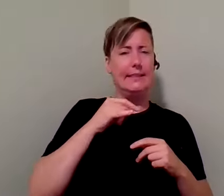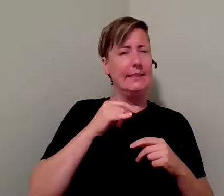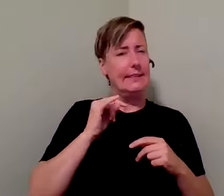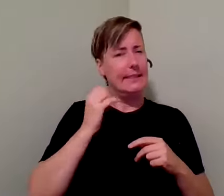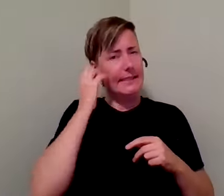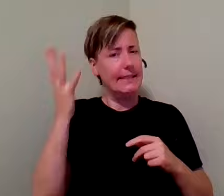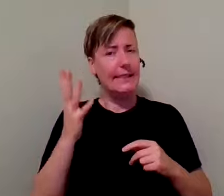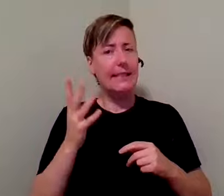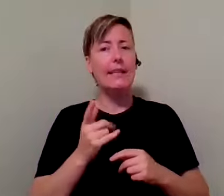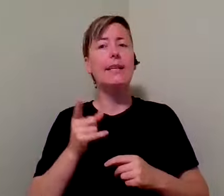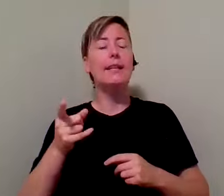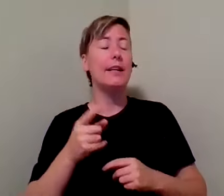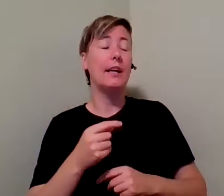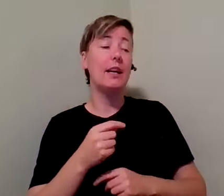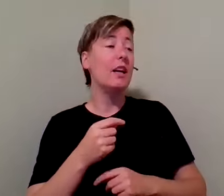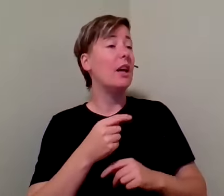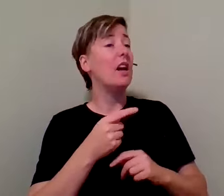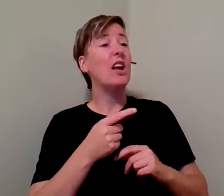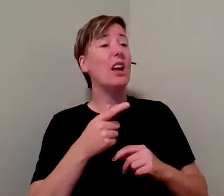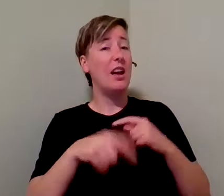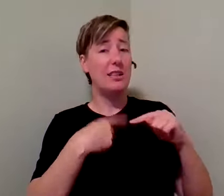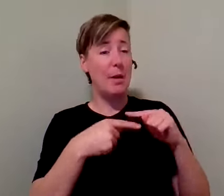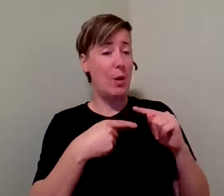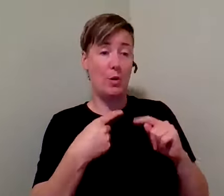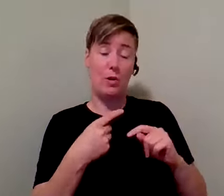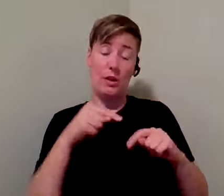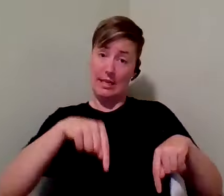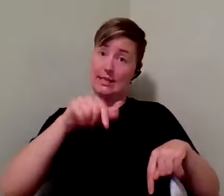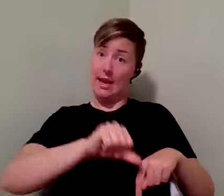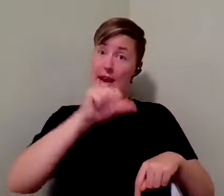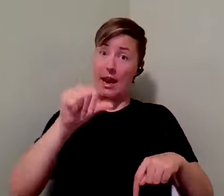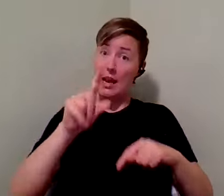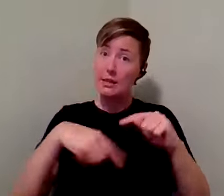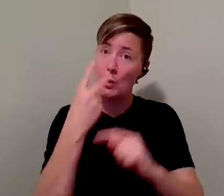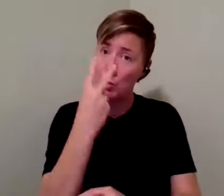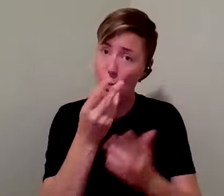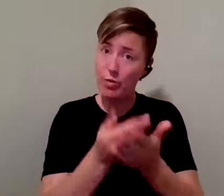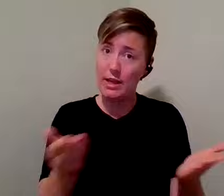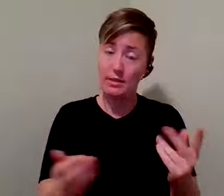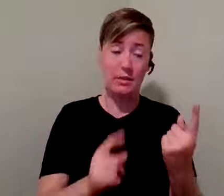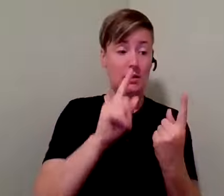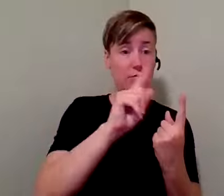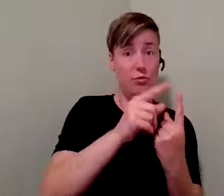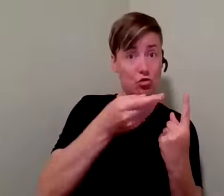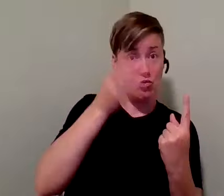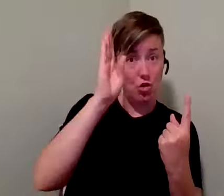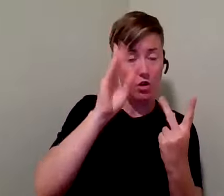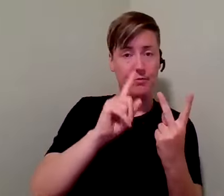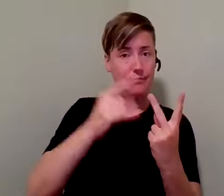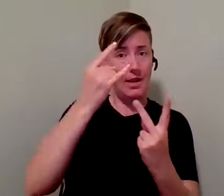about God and it's about booze. The booze is going to kill you and God's going to save you. So if you're not willing to open your